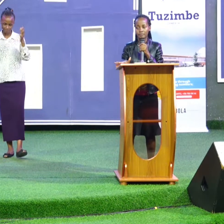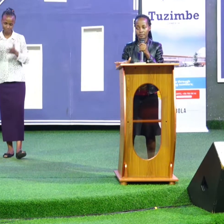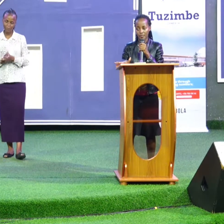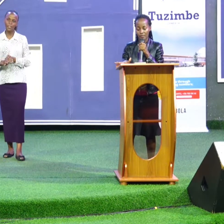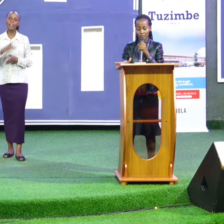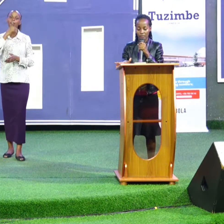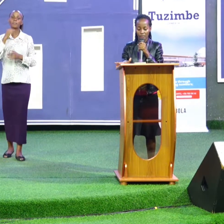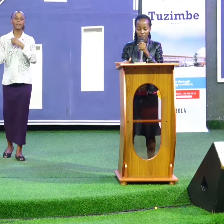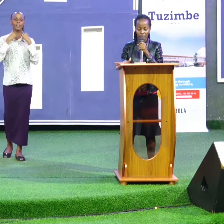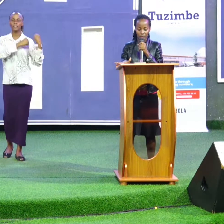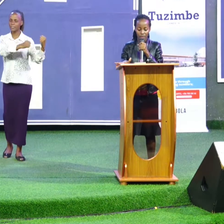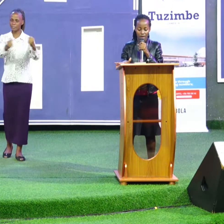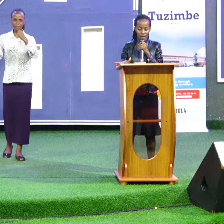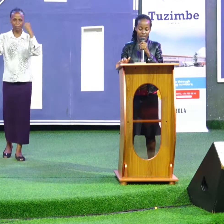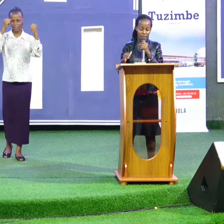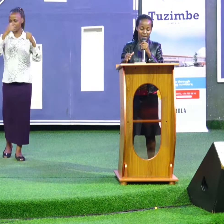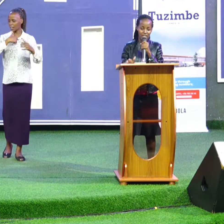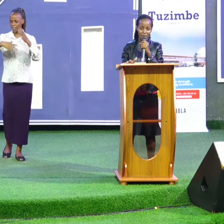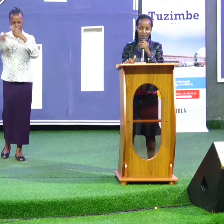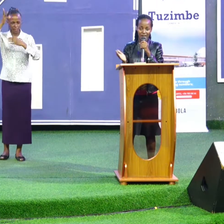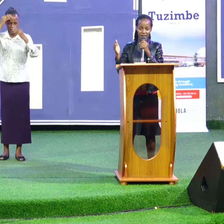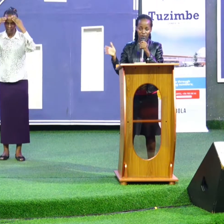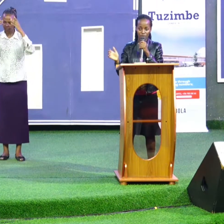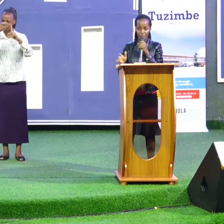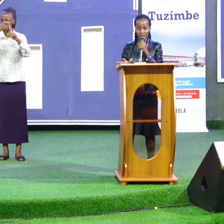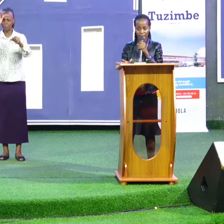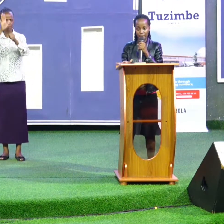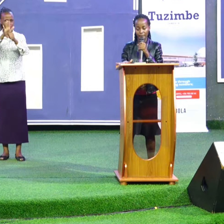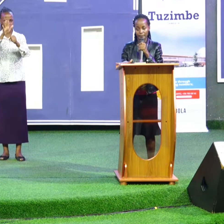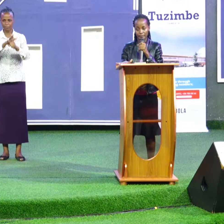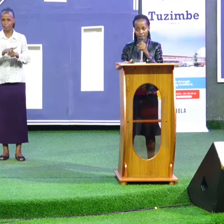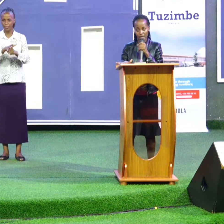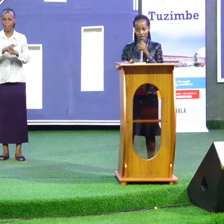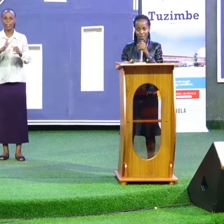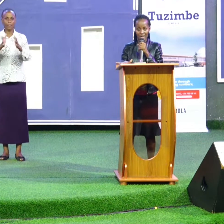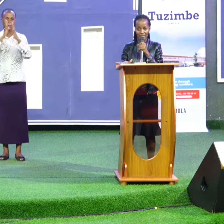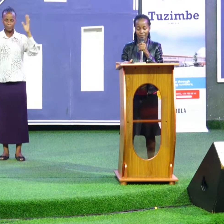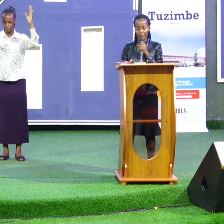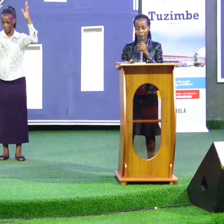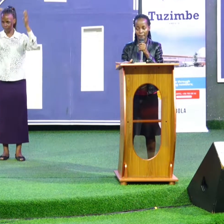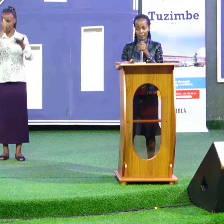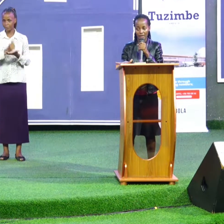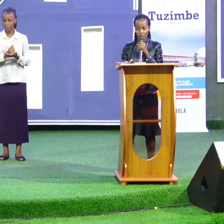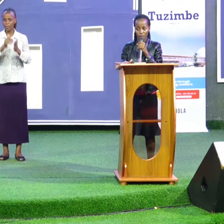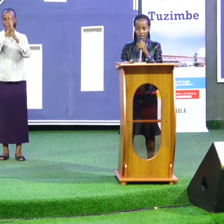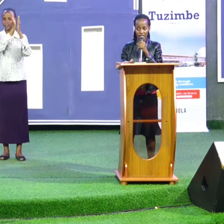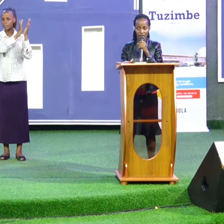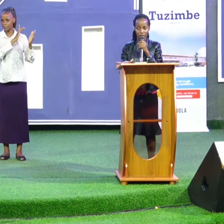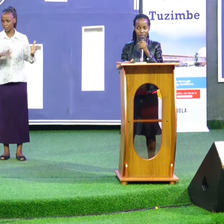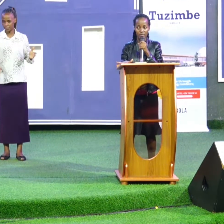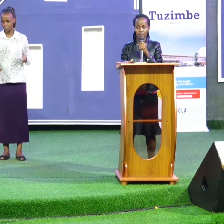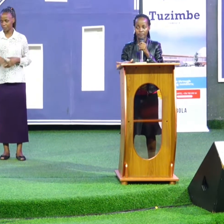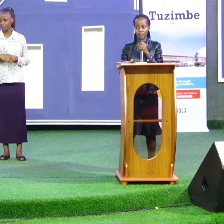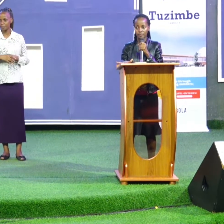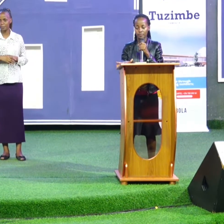Sajja w'amaanyi muyigirako ebintu bingi. He's a mighty man and learn a lot from him. Hallelujah. Amen. Mukama yebaziwe. Praise the